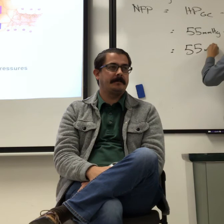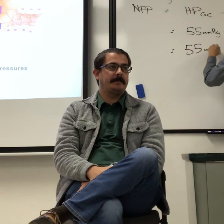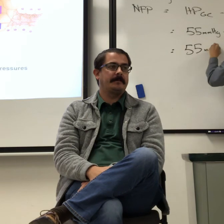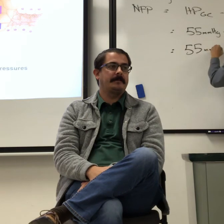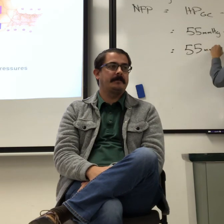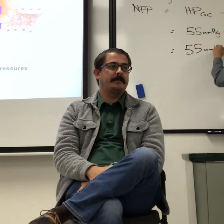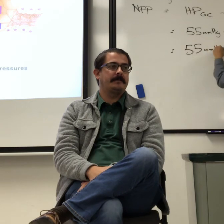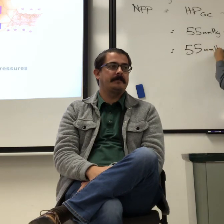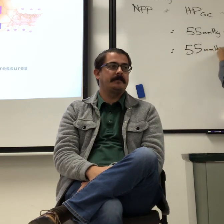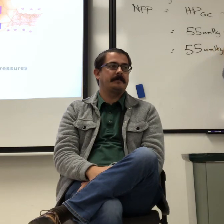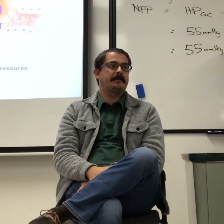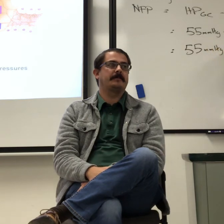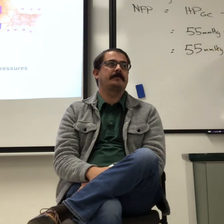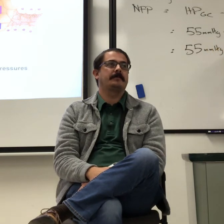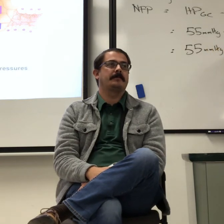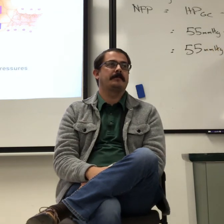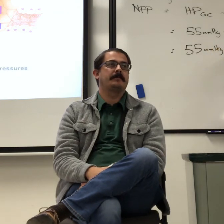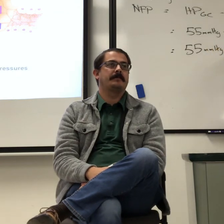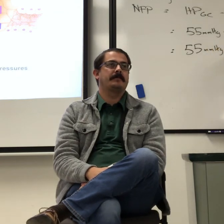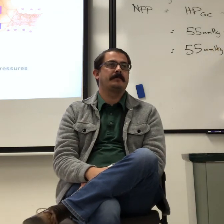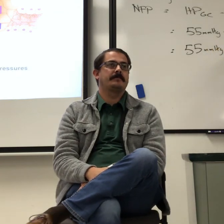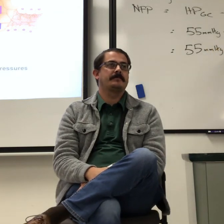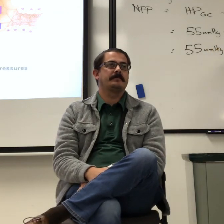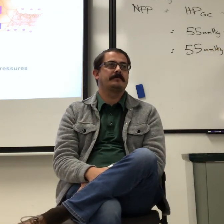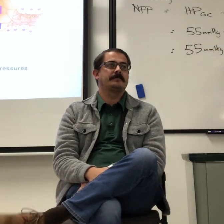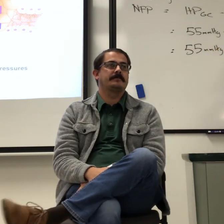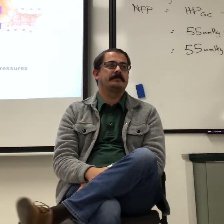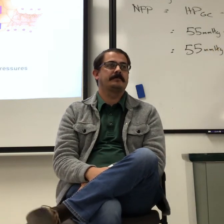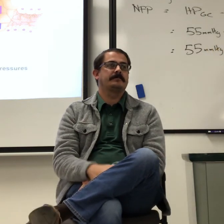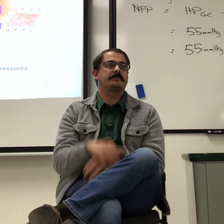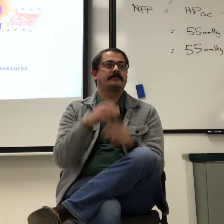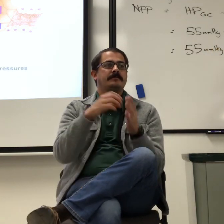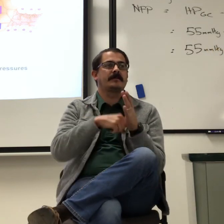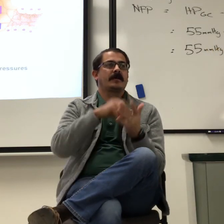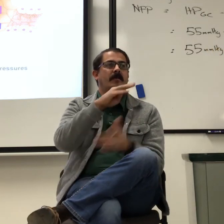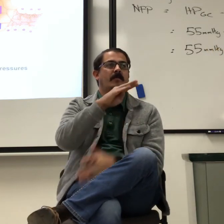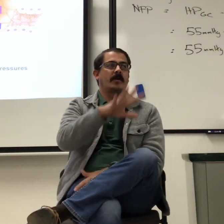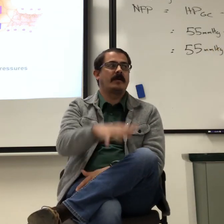55 millimeters mercury minus 45.